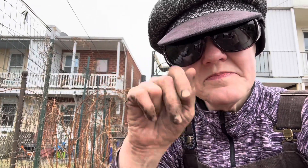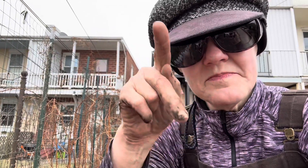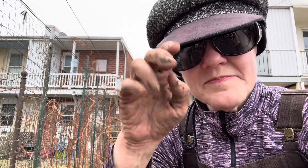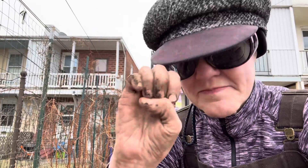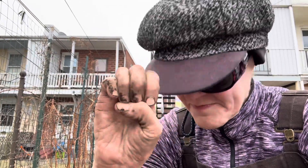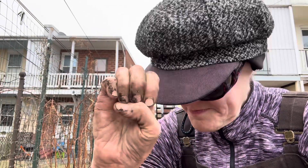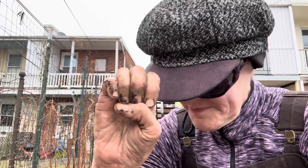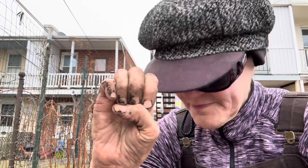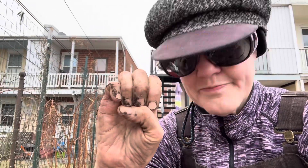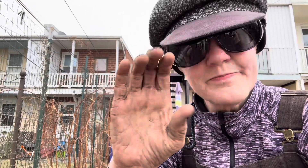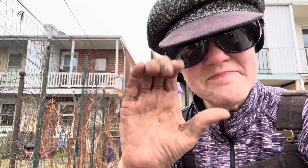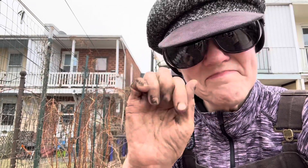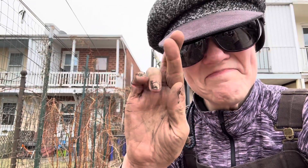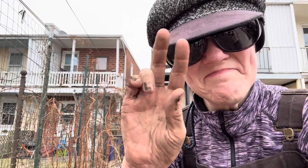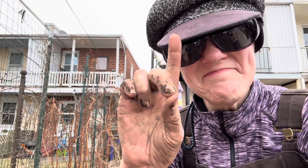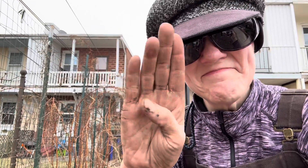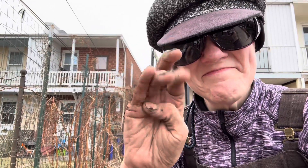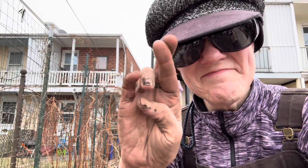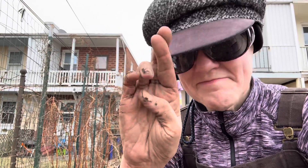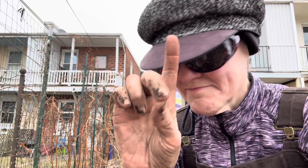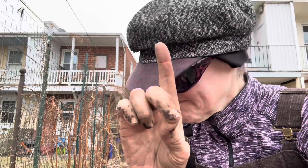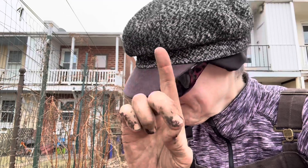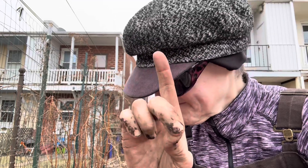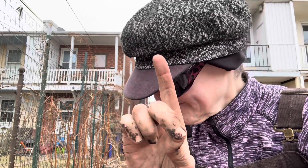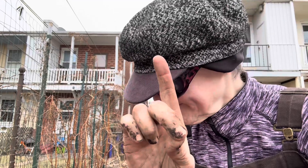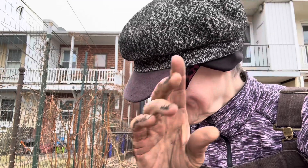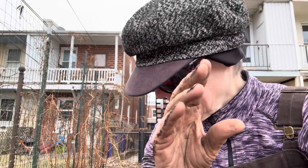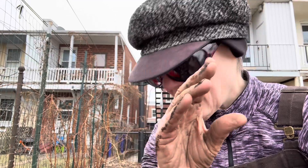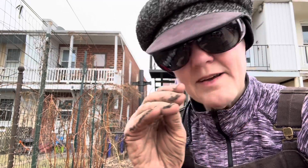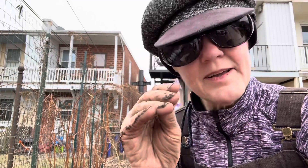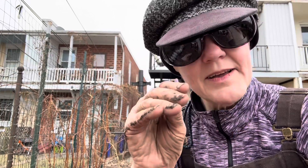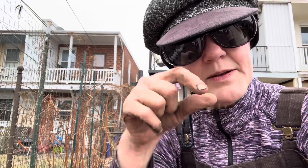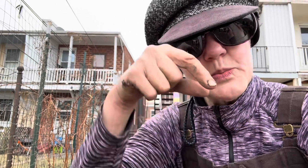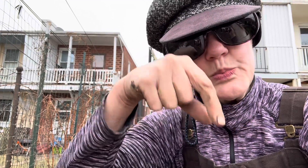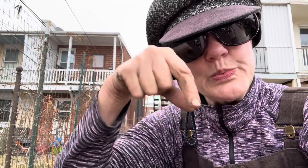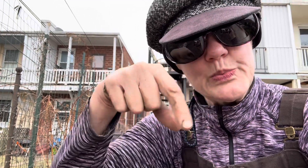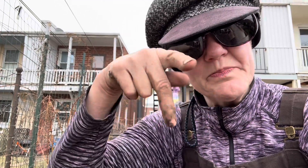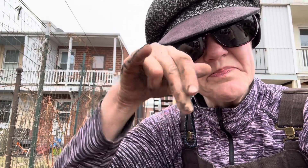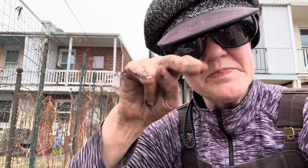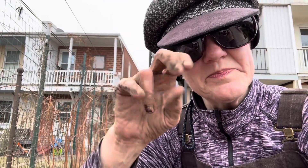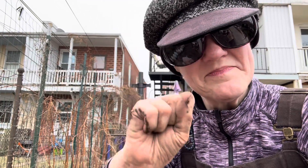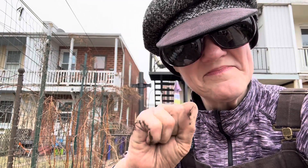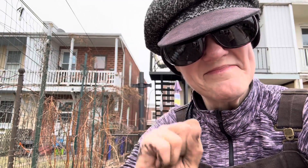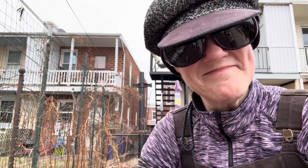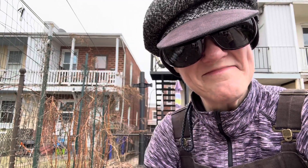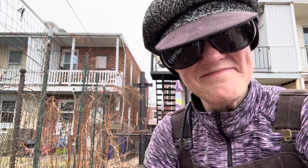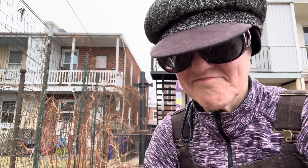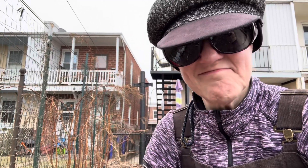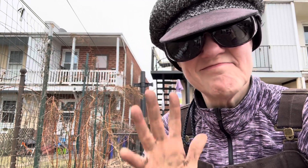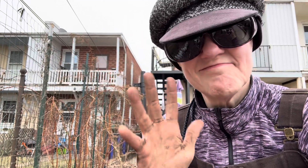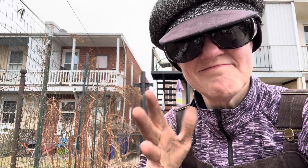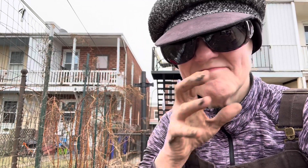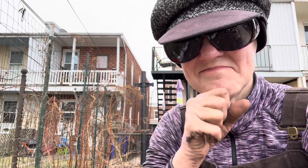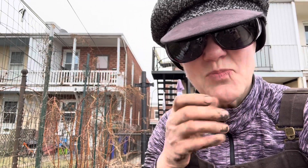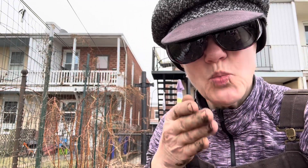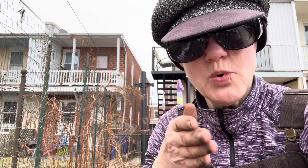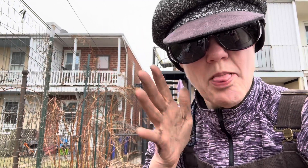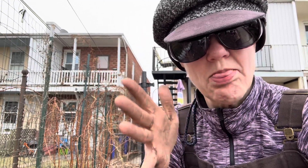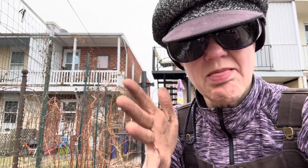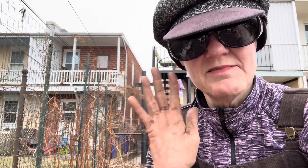Now let's pick up any old tape, cardboard, and landscape pins.